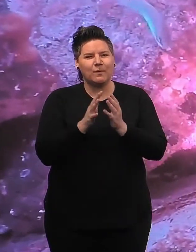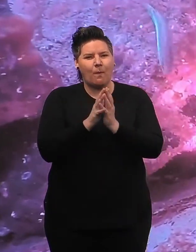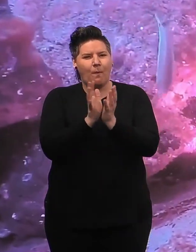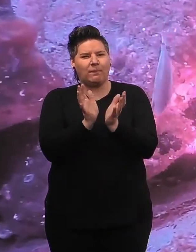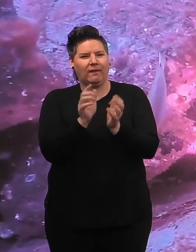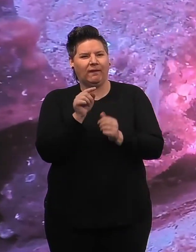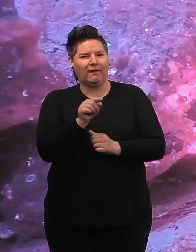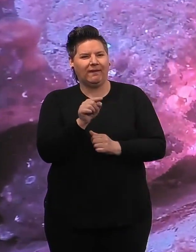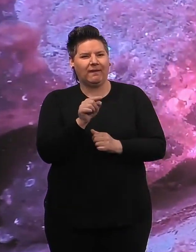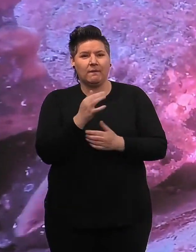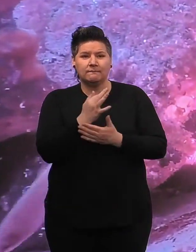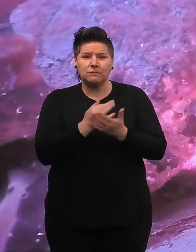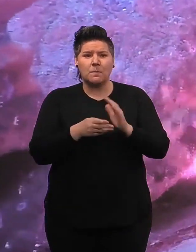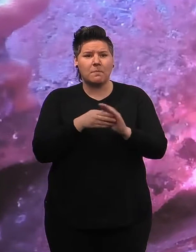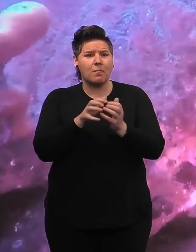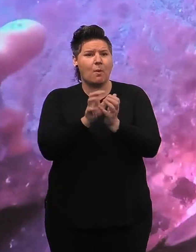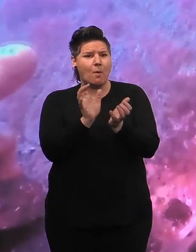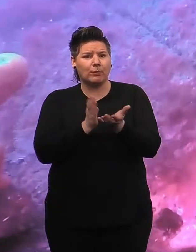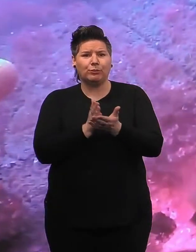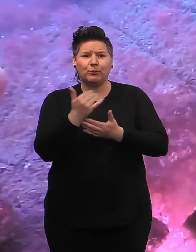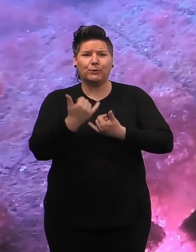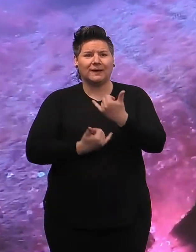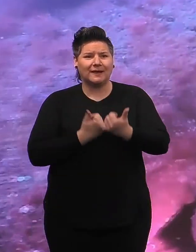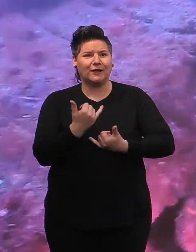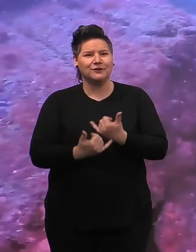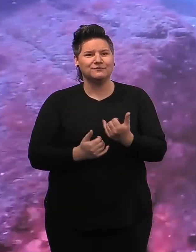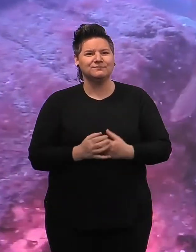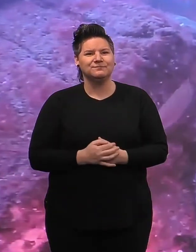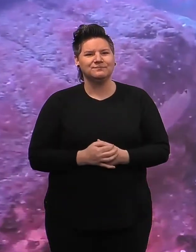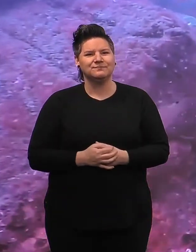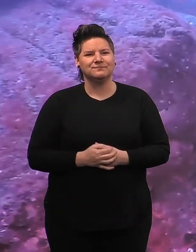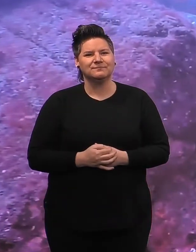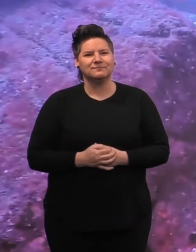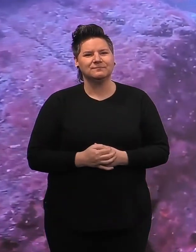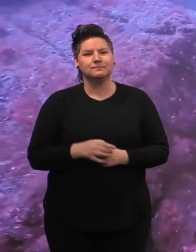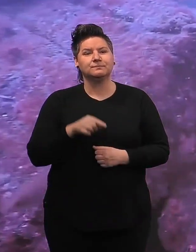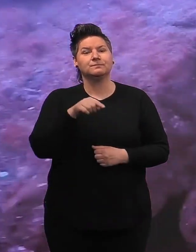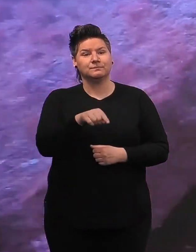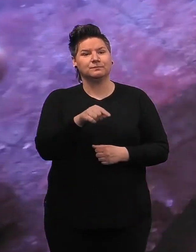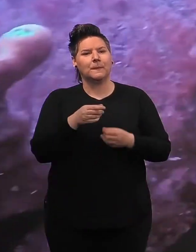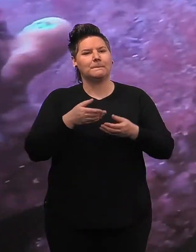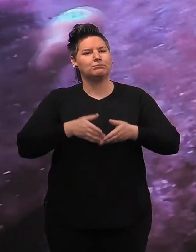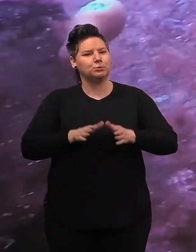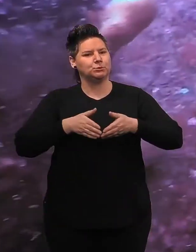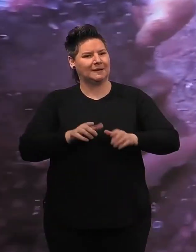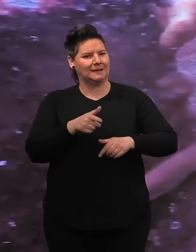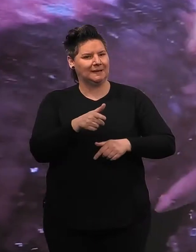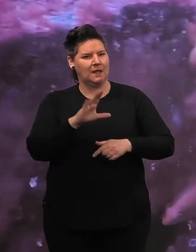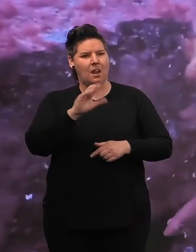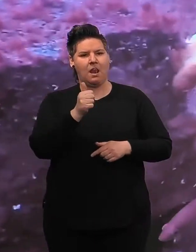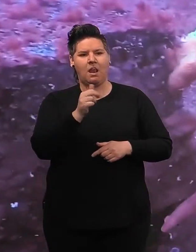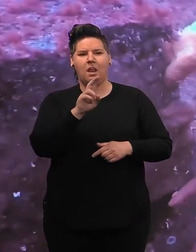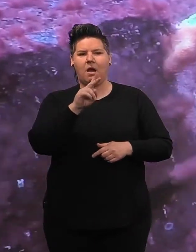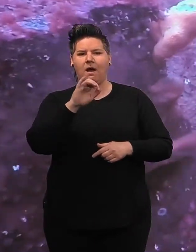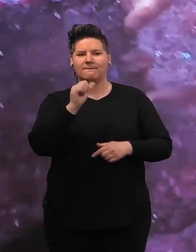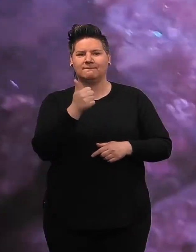up for several months during the year, which is when they're brooding larvae, and then they open